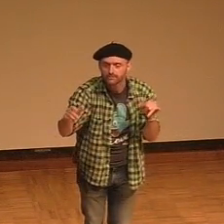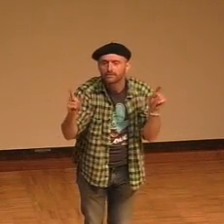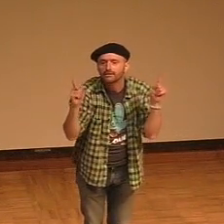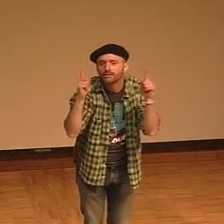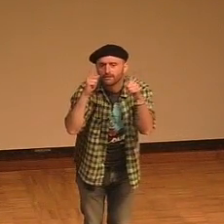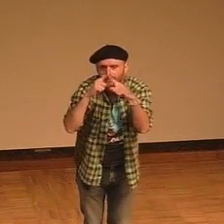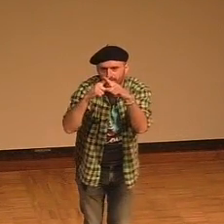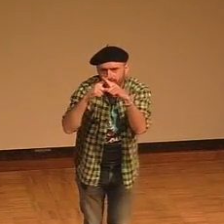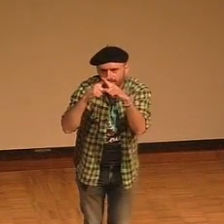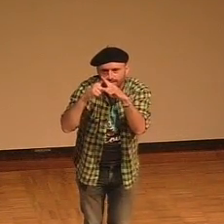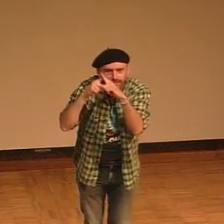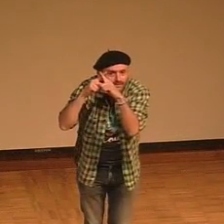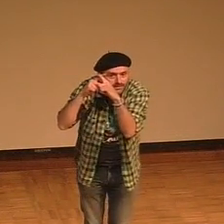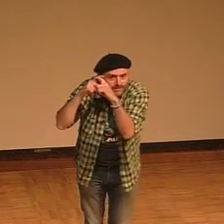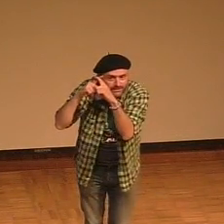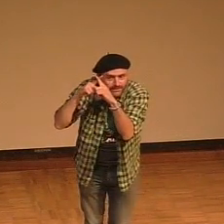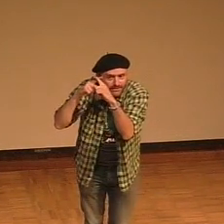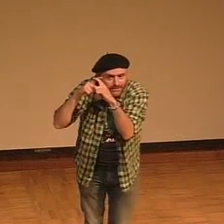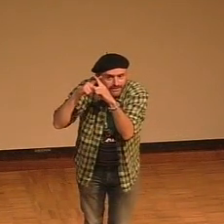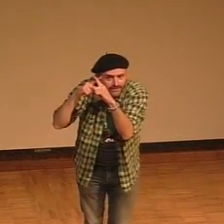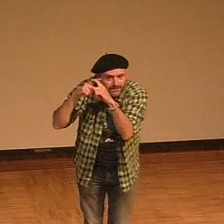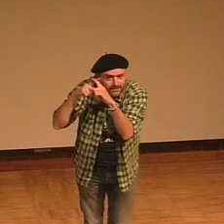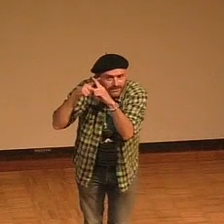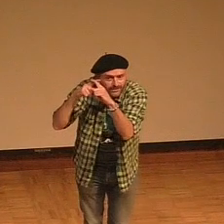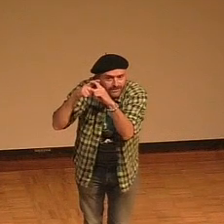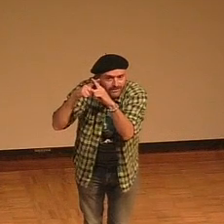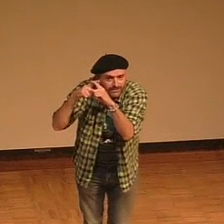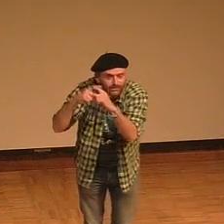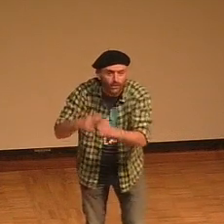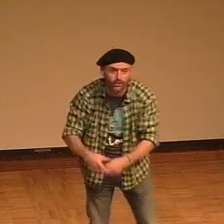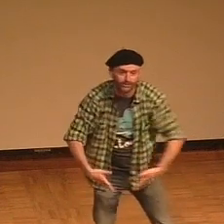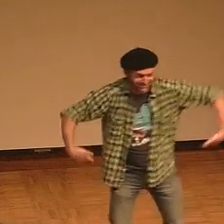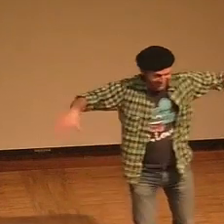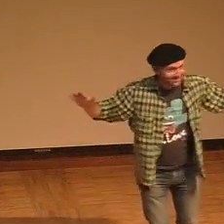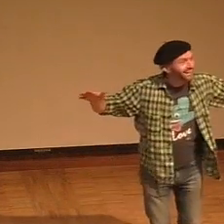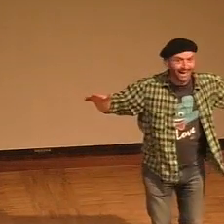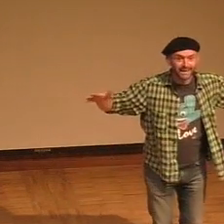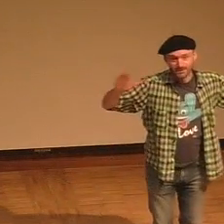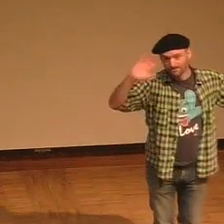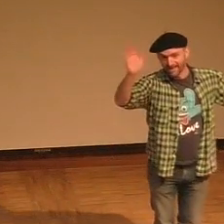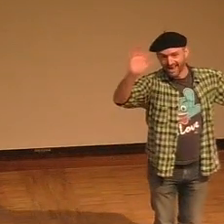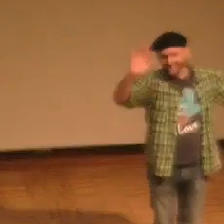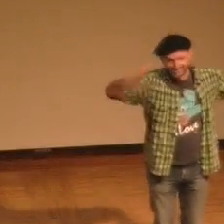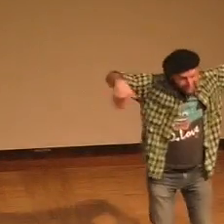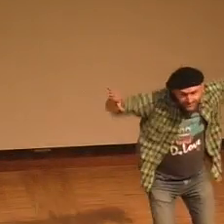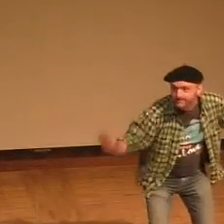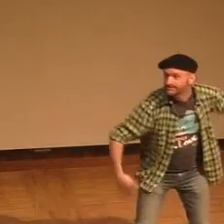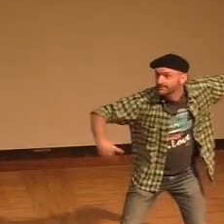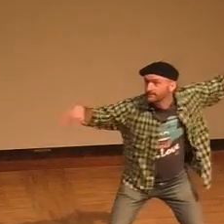And it's even further away, 3 miles away, you see it like that.